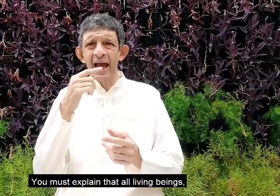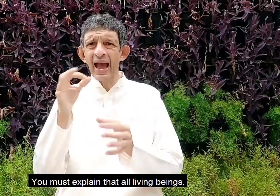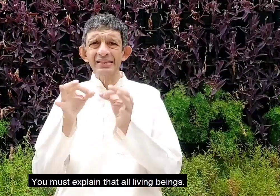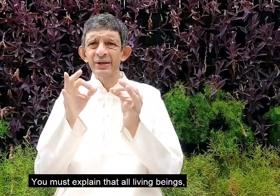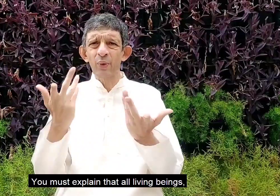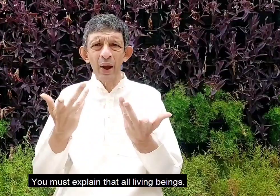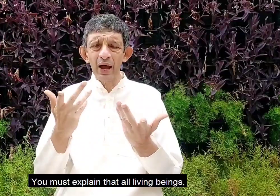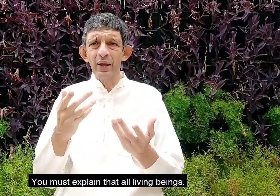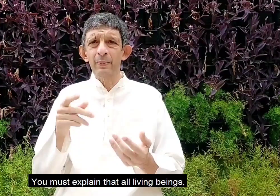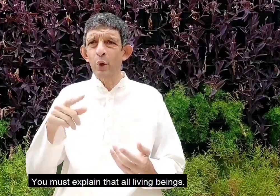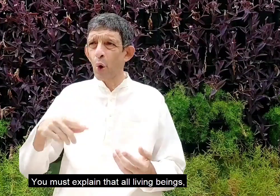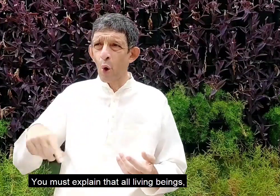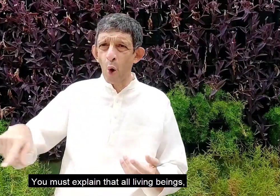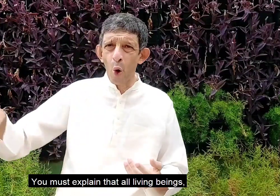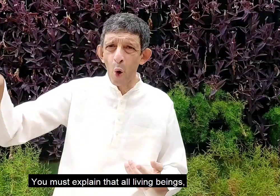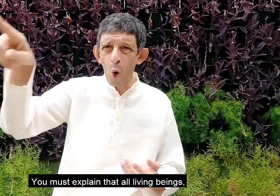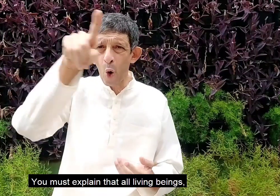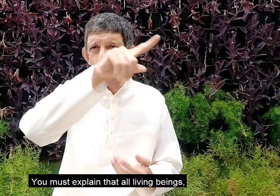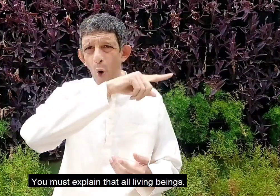You must explain that all living beings.